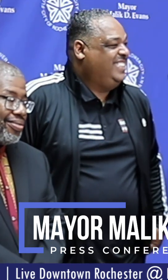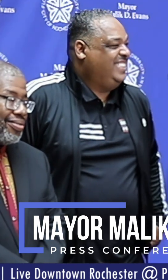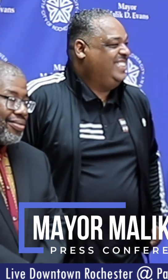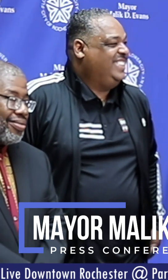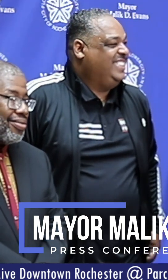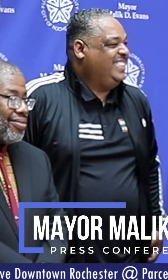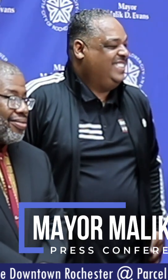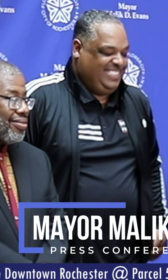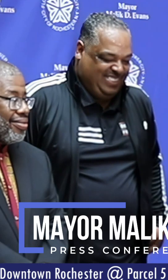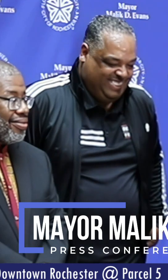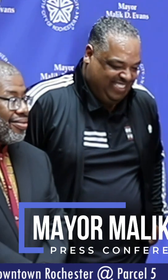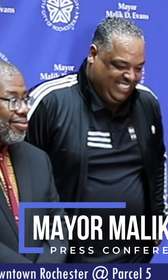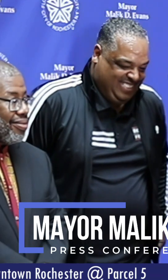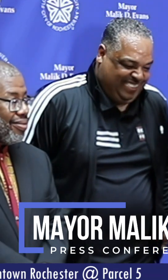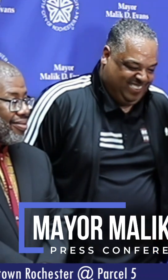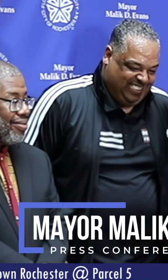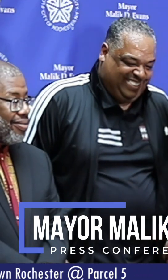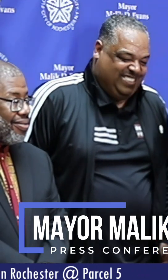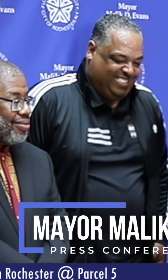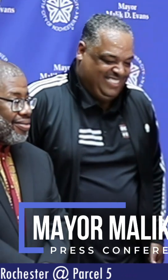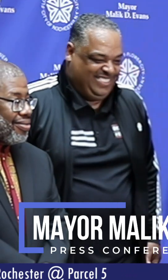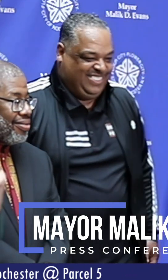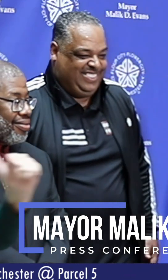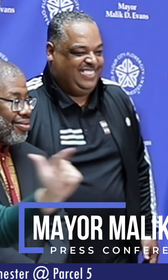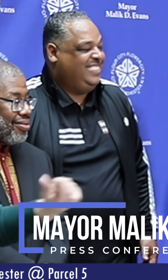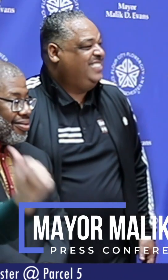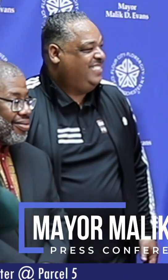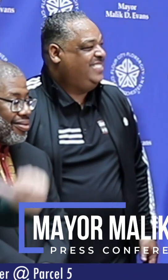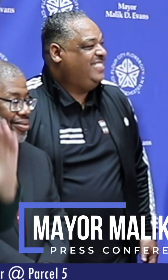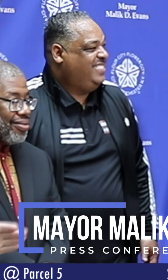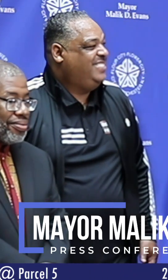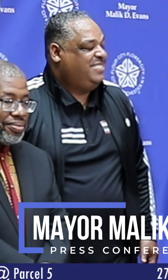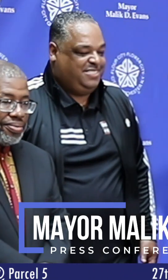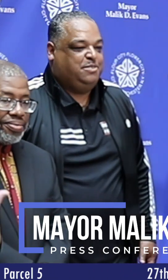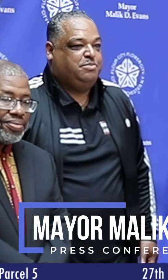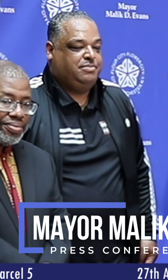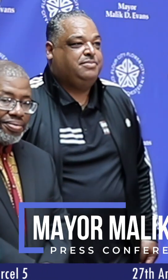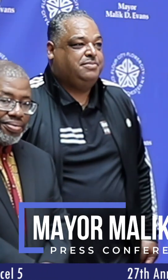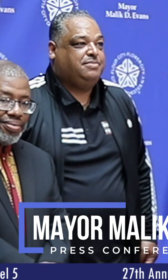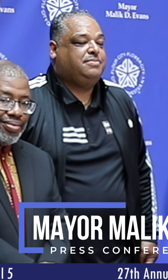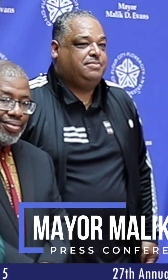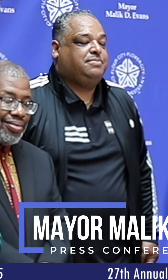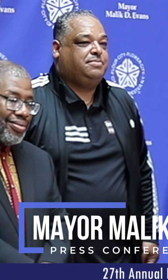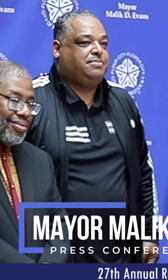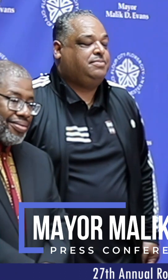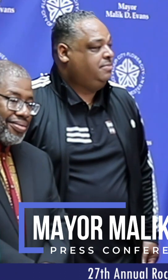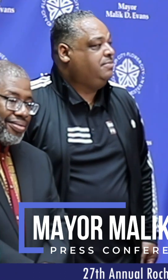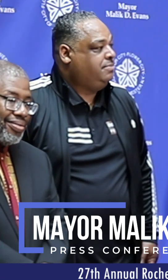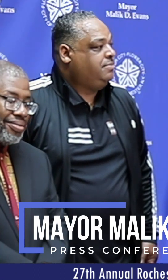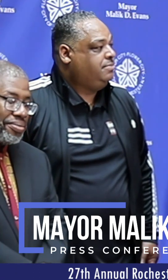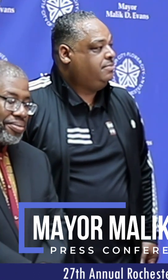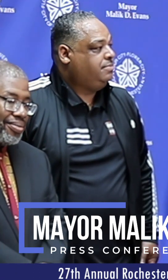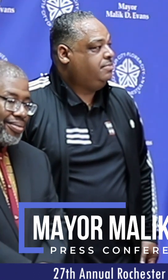He's got a man, and if you hear Jay-Z and some of the other folks, they'll tell you Big Daddy Kane, because he's one of the original. Yes. So it is a big deal that